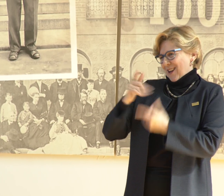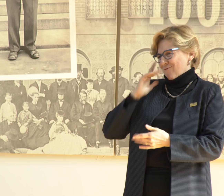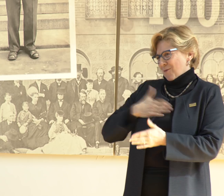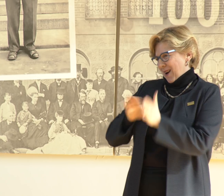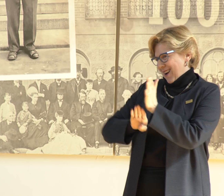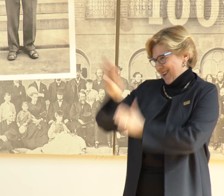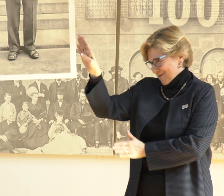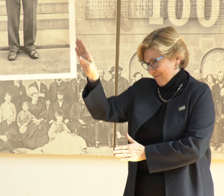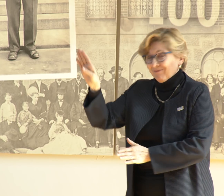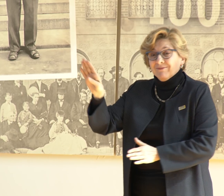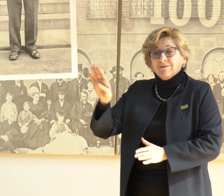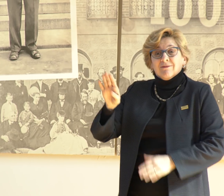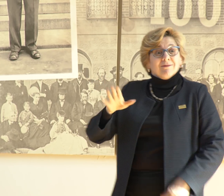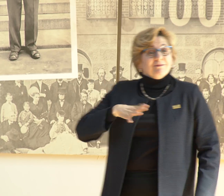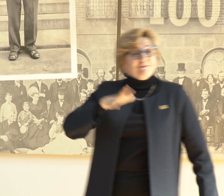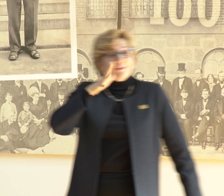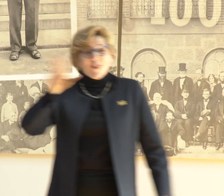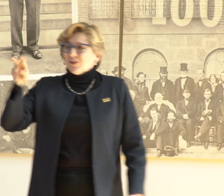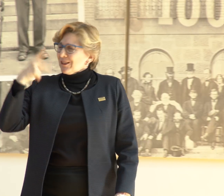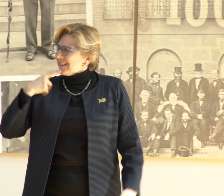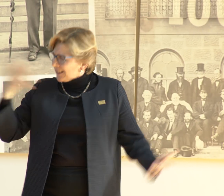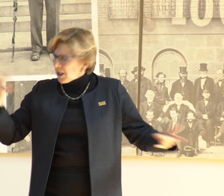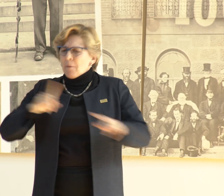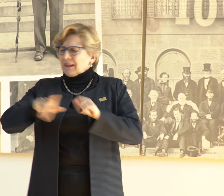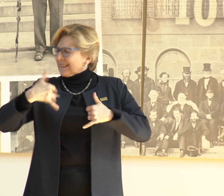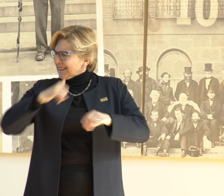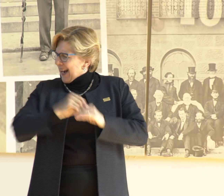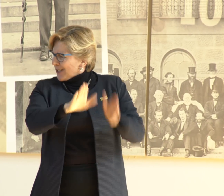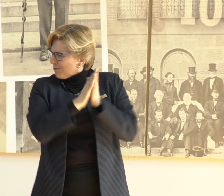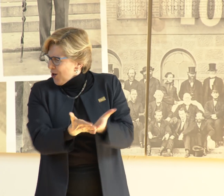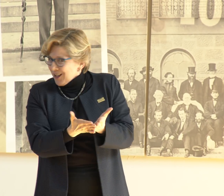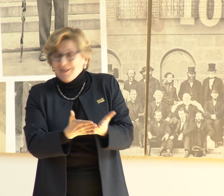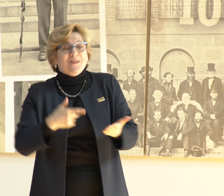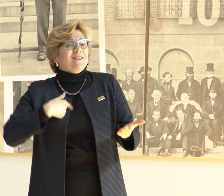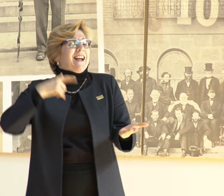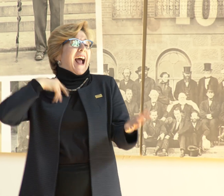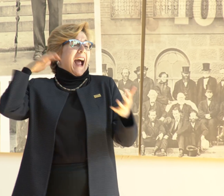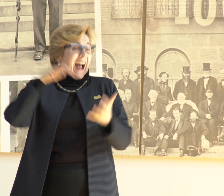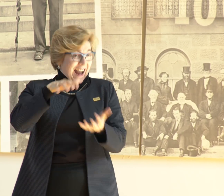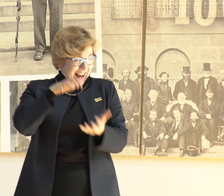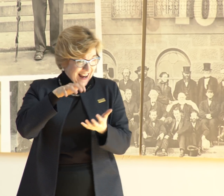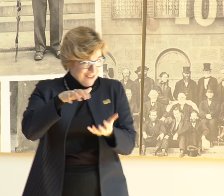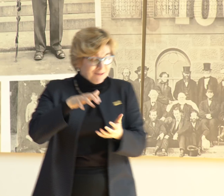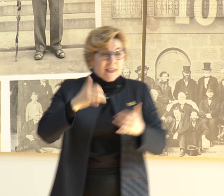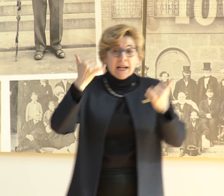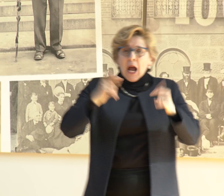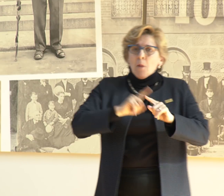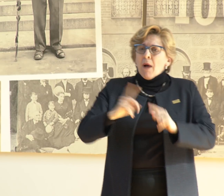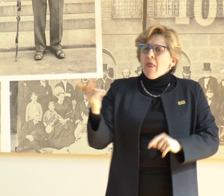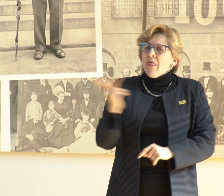And Bernard Bragg said, "You're right, I owe you my thanks." And my mother said, "Well, I'm still not in your book."